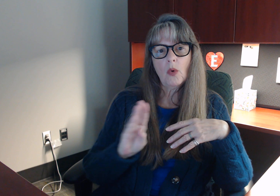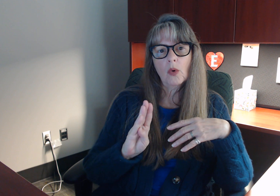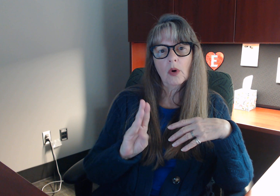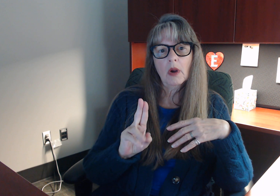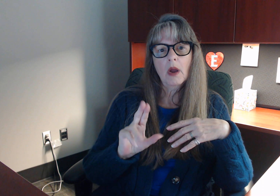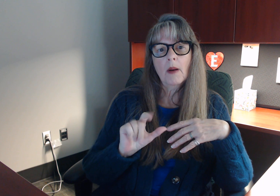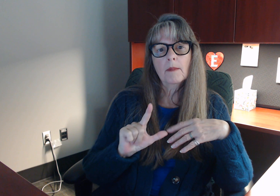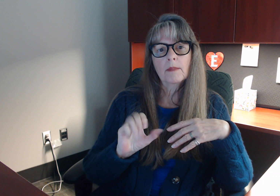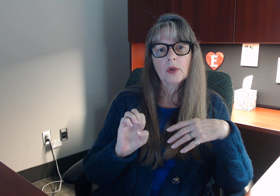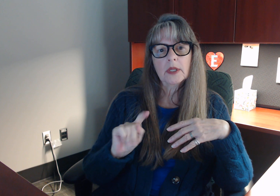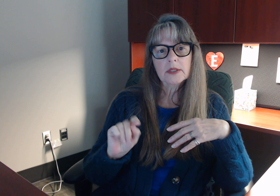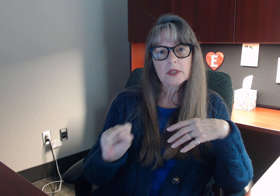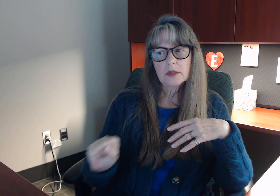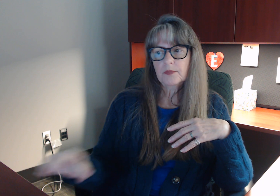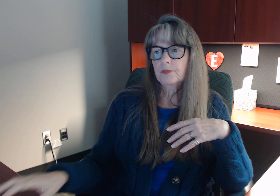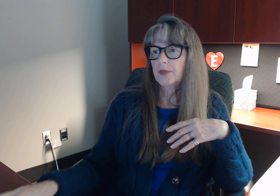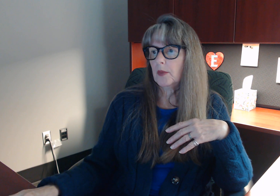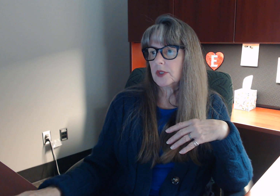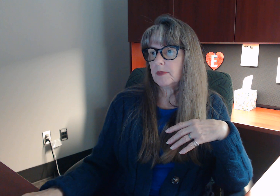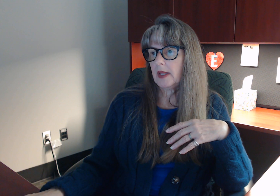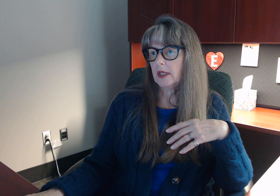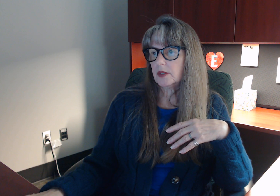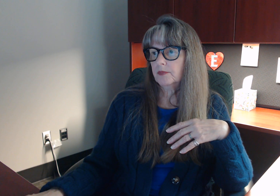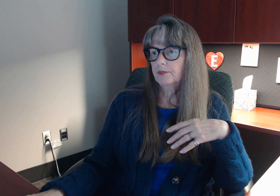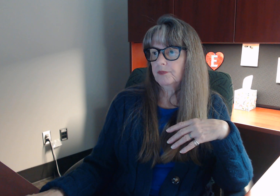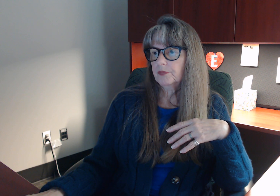or bullets. I would spell it.